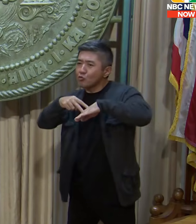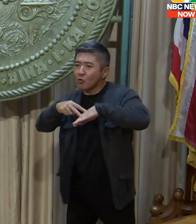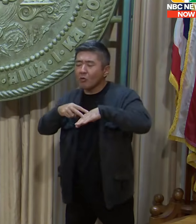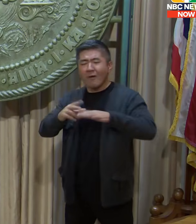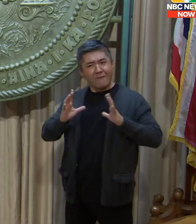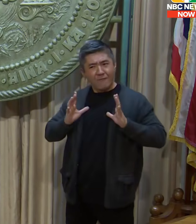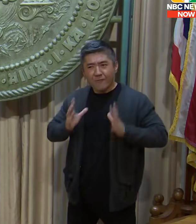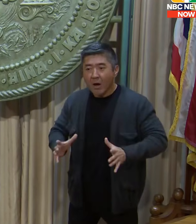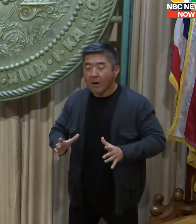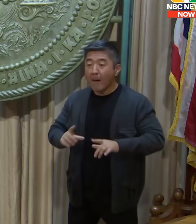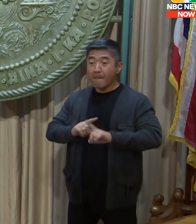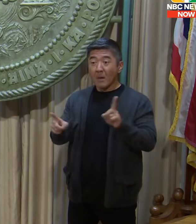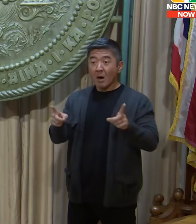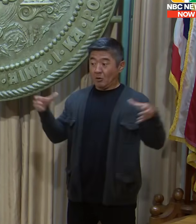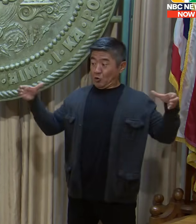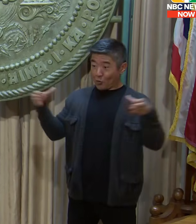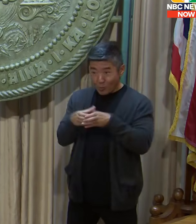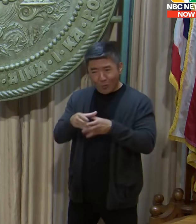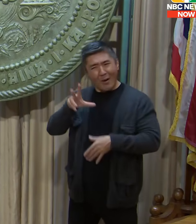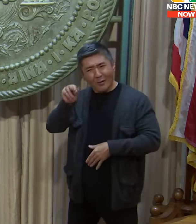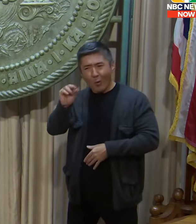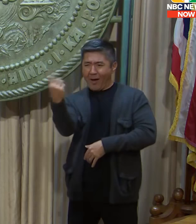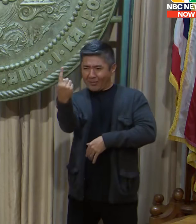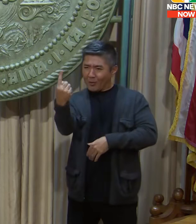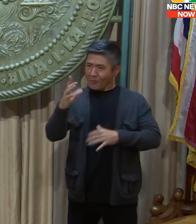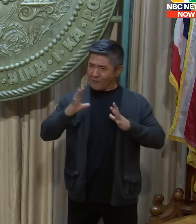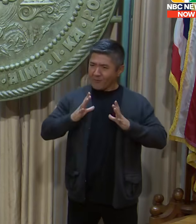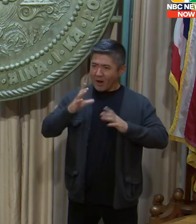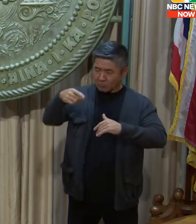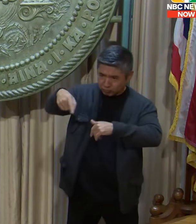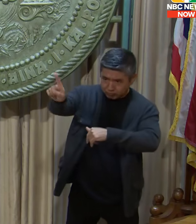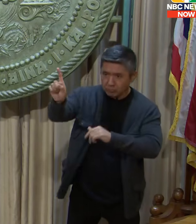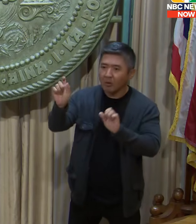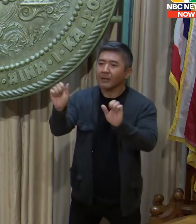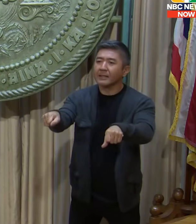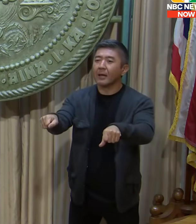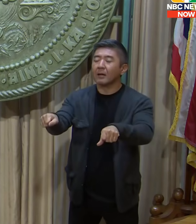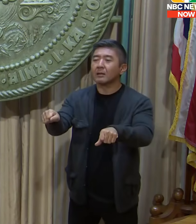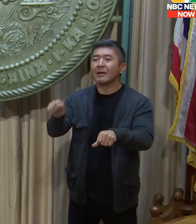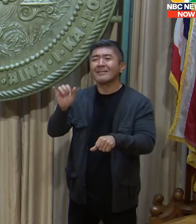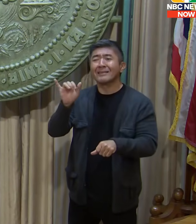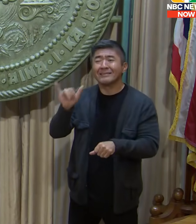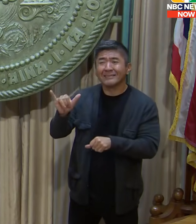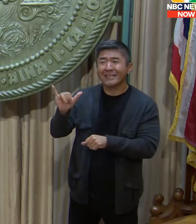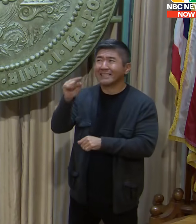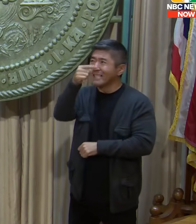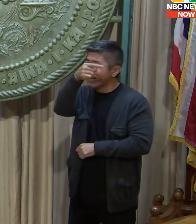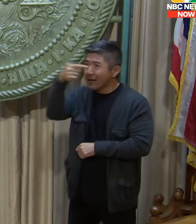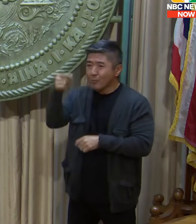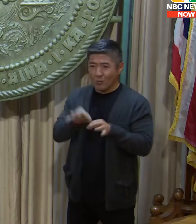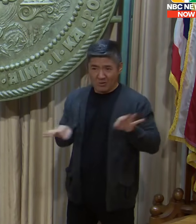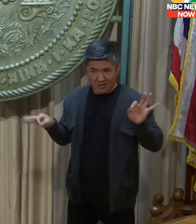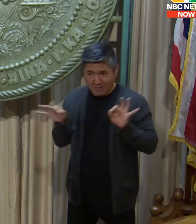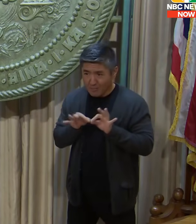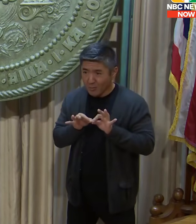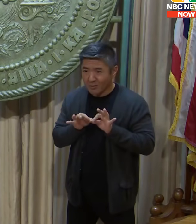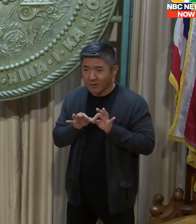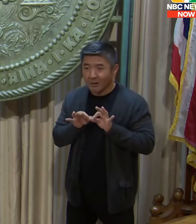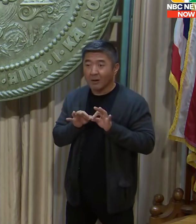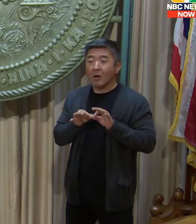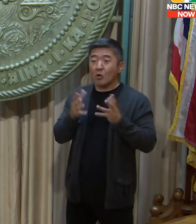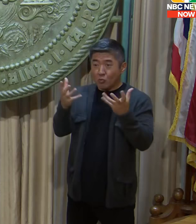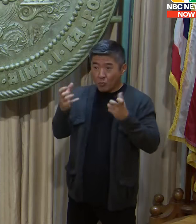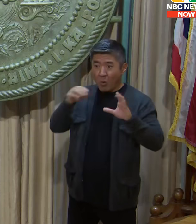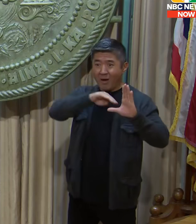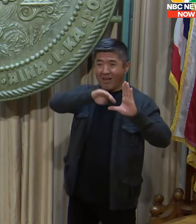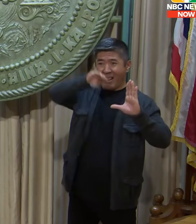and honor those social distancing requirements. That's the best thing, the only thing we're going to be able to do to lower the curve and stop